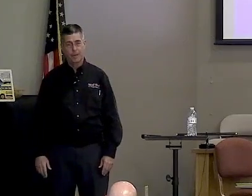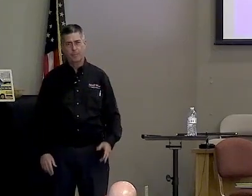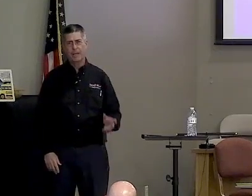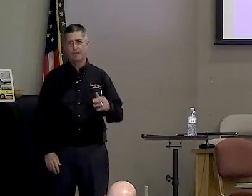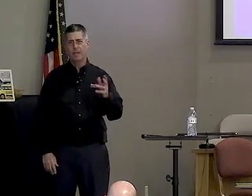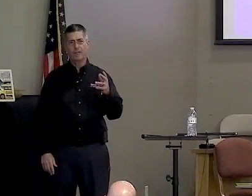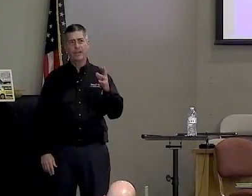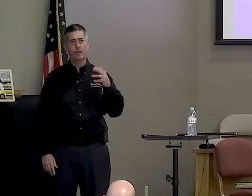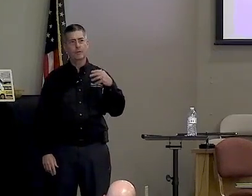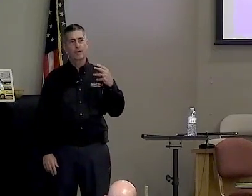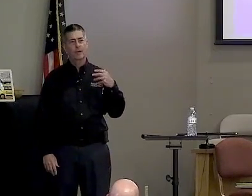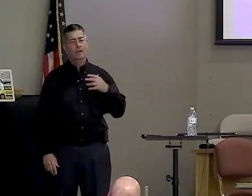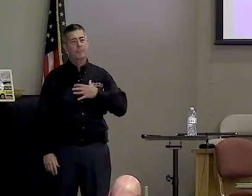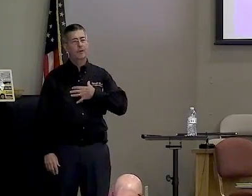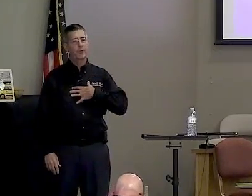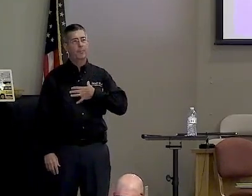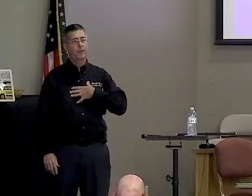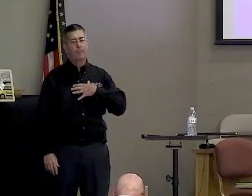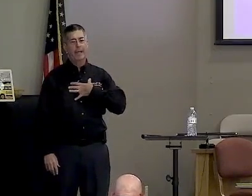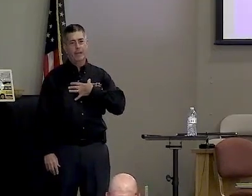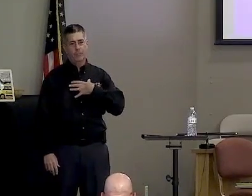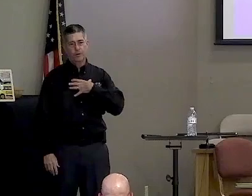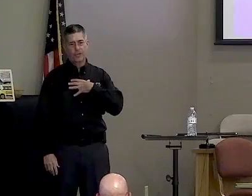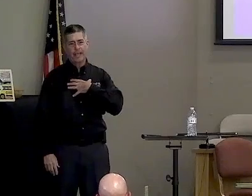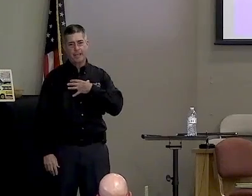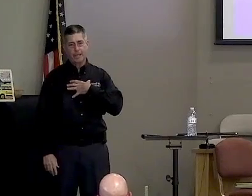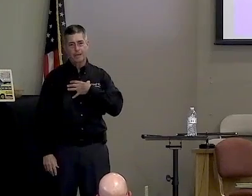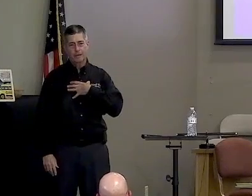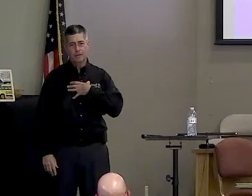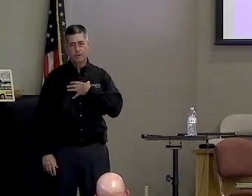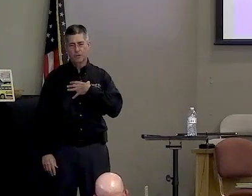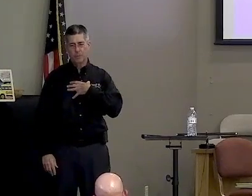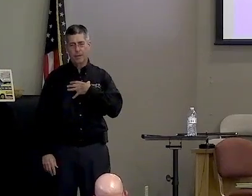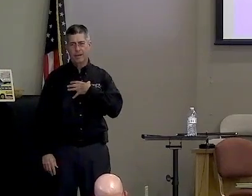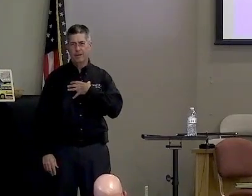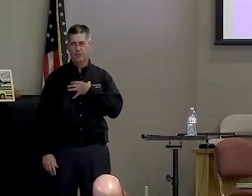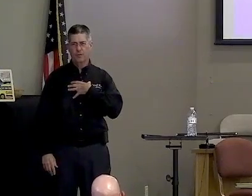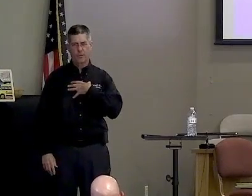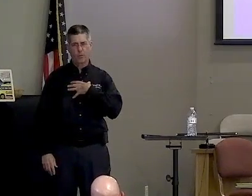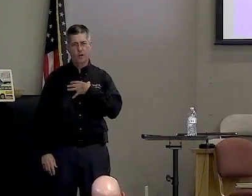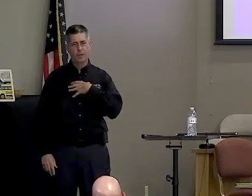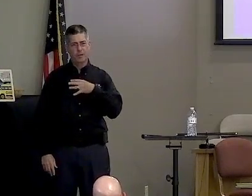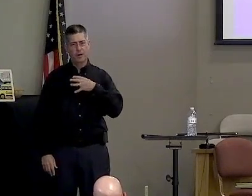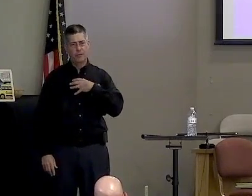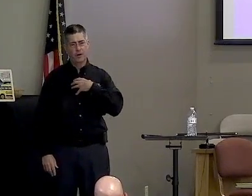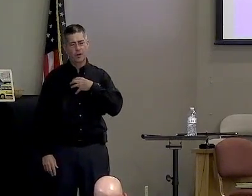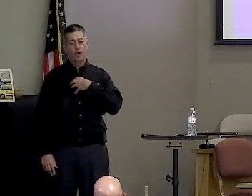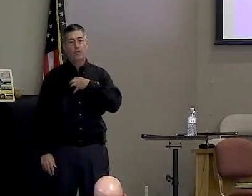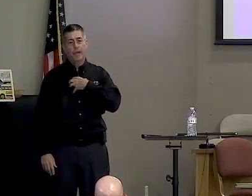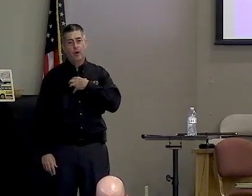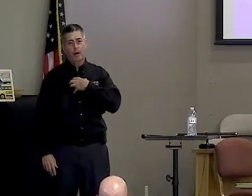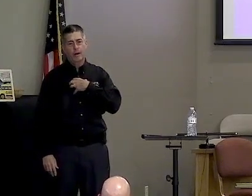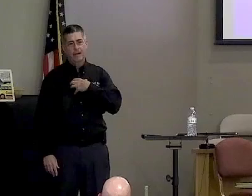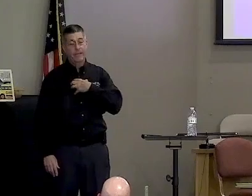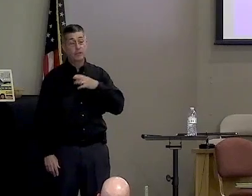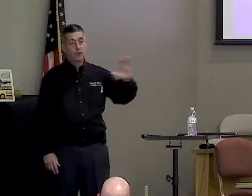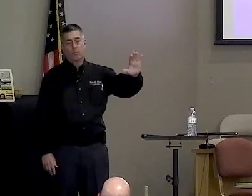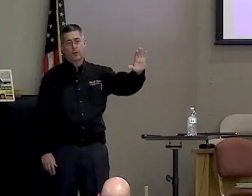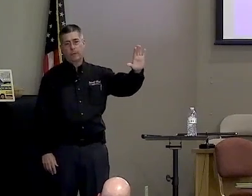Meaning, meaning they don't, their, their, their makeup, their psyche, so to speak. I need to use a word, but they're, they're, who they are. They just don't want to be